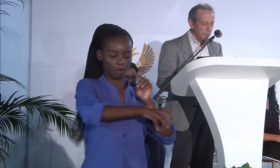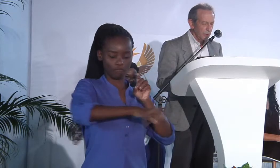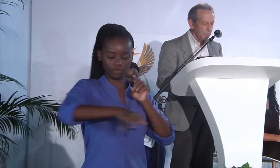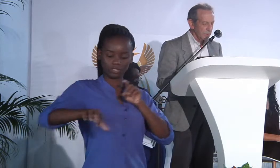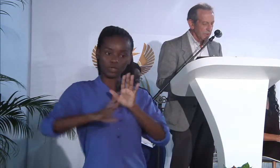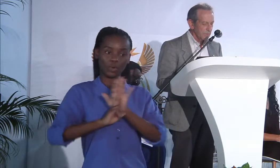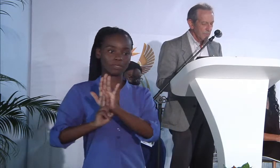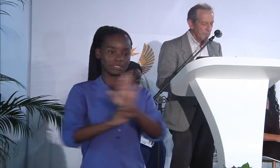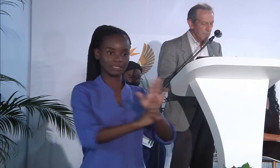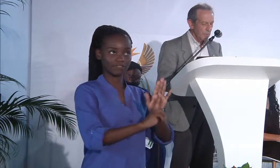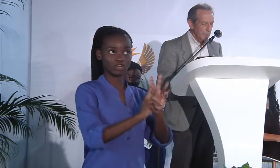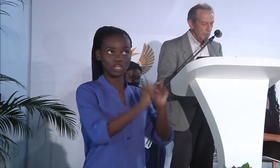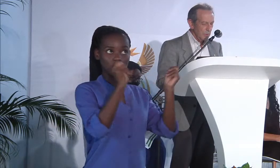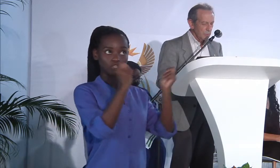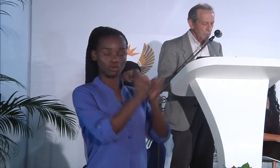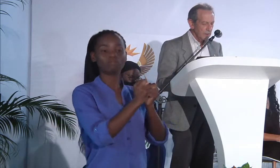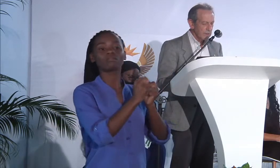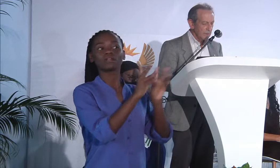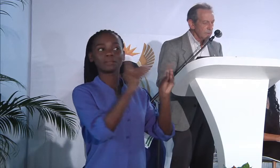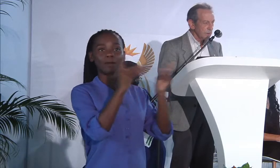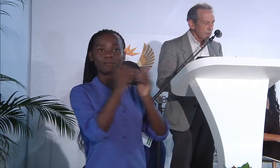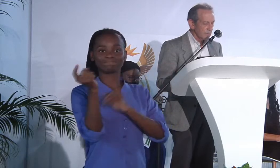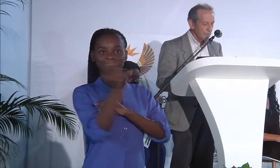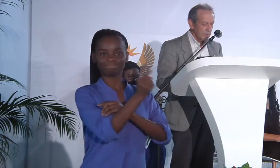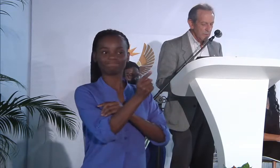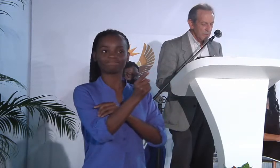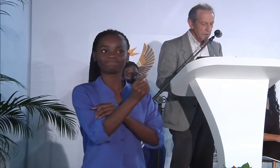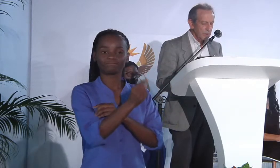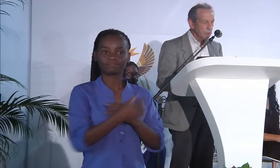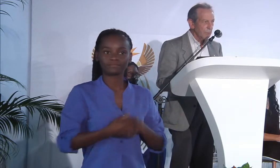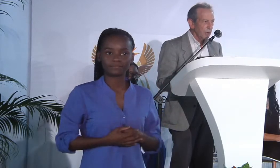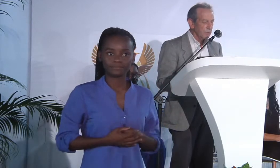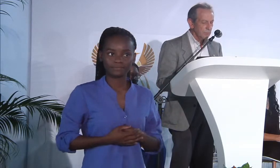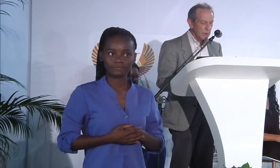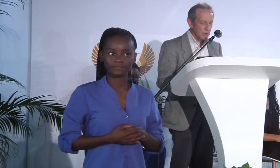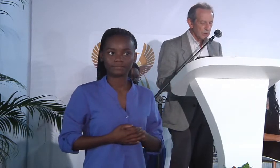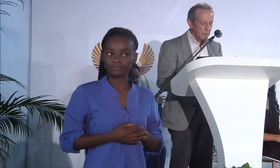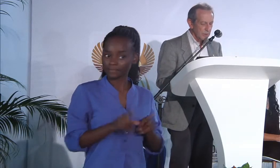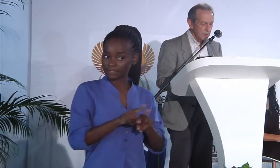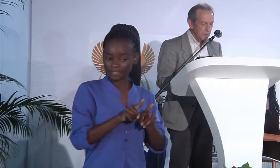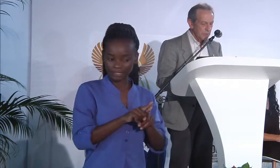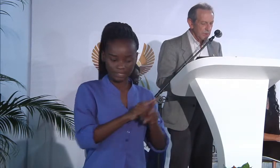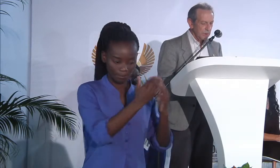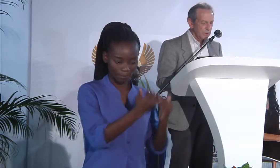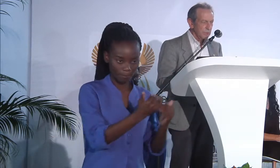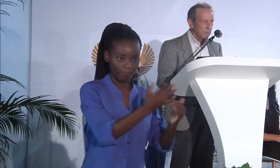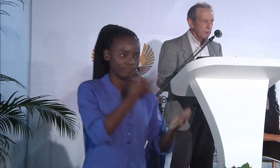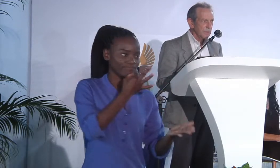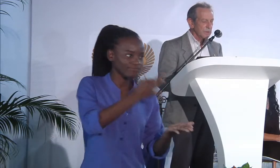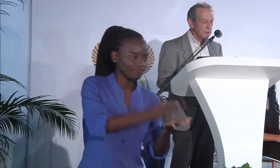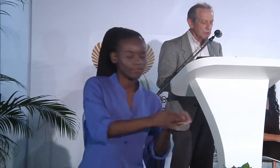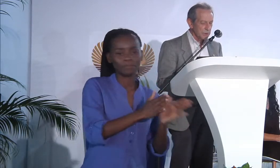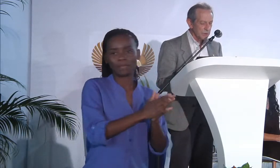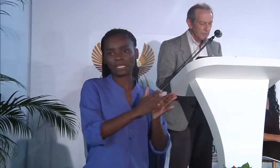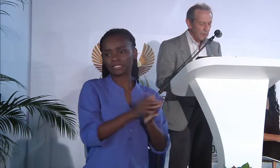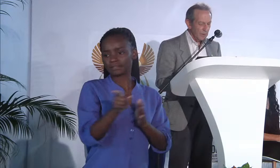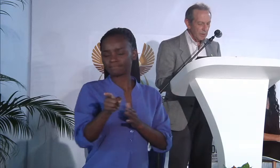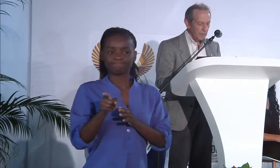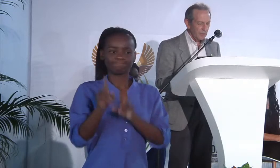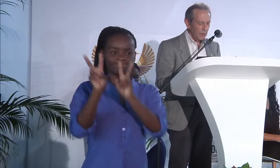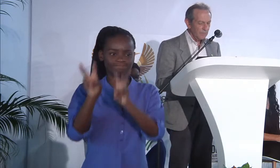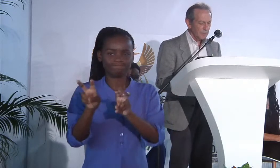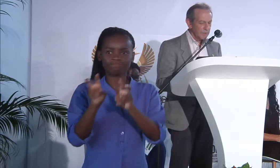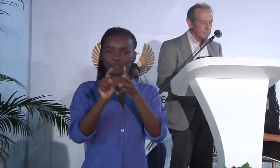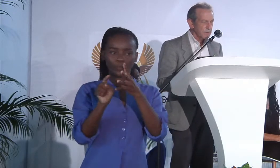national departments, to, amongst other things, recommend to Parliament measures to be taken to address the scourge